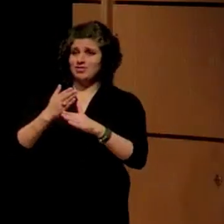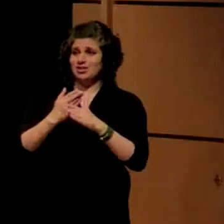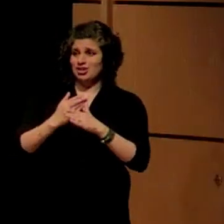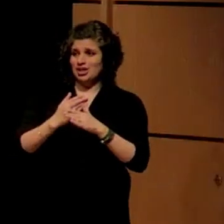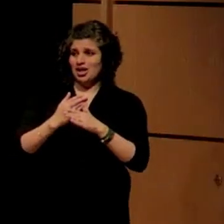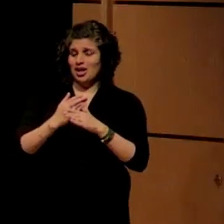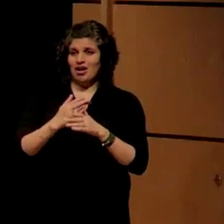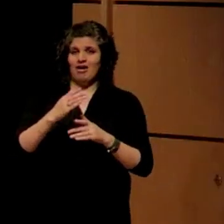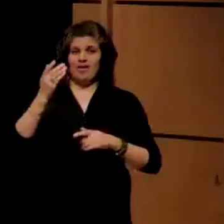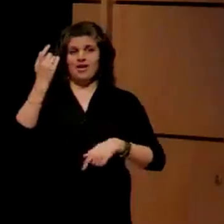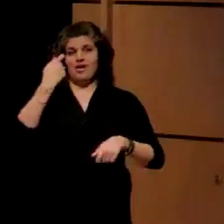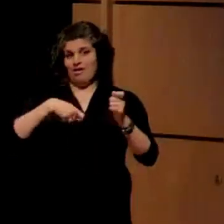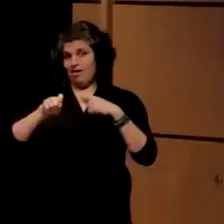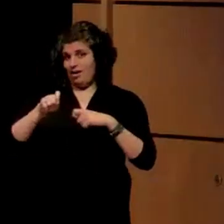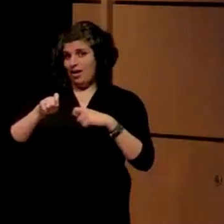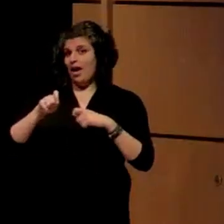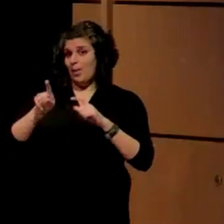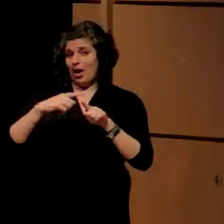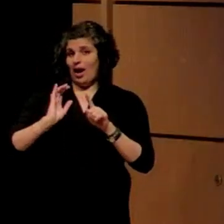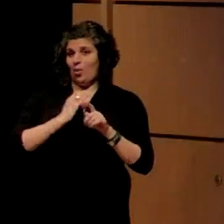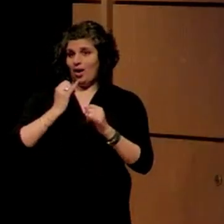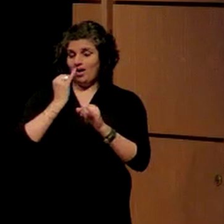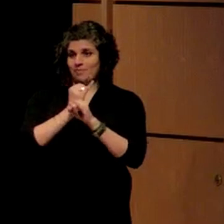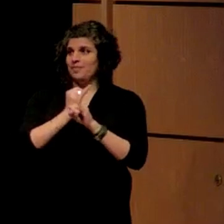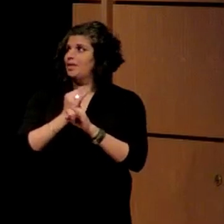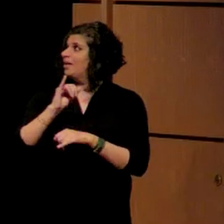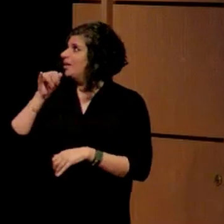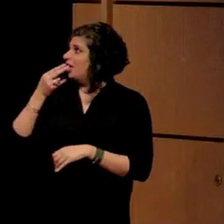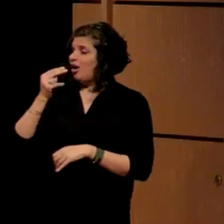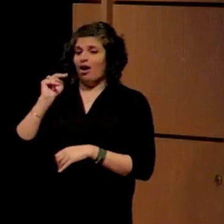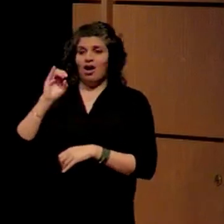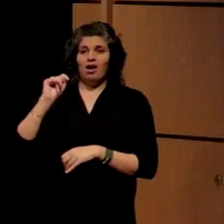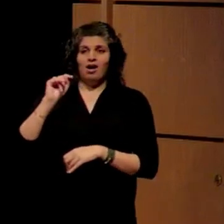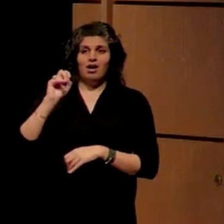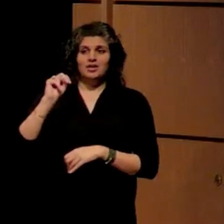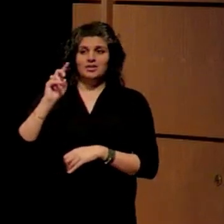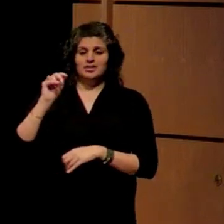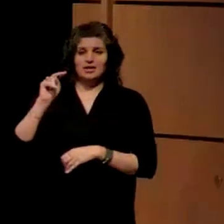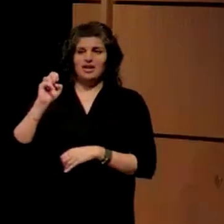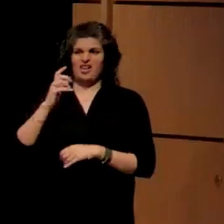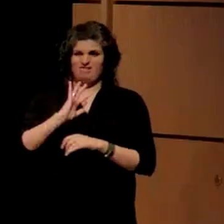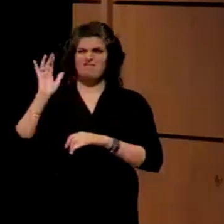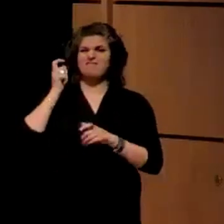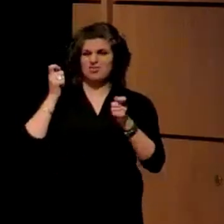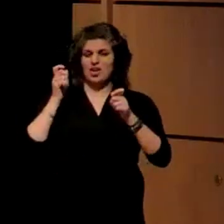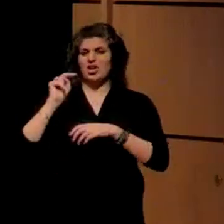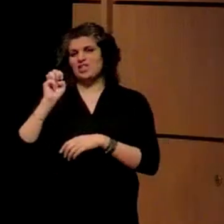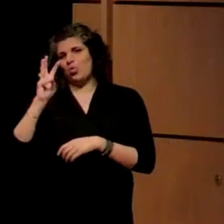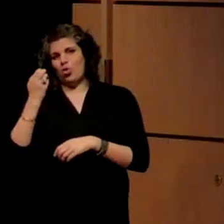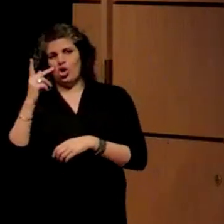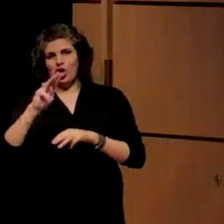the transformation of our campus. John Cotton Dana, the former director of the Newark Museum from 1909